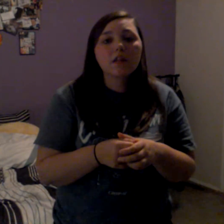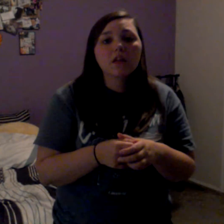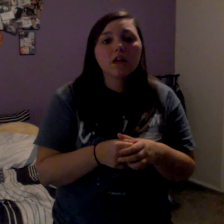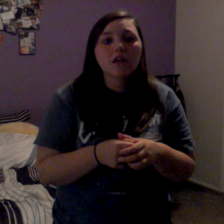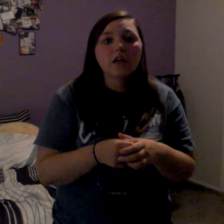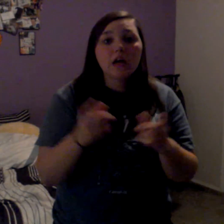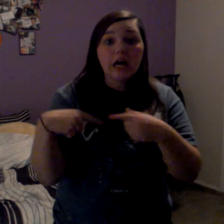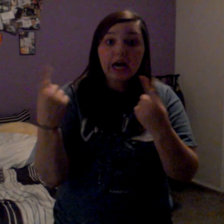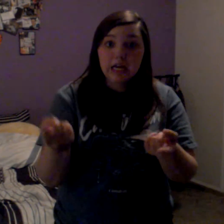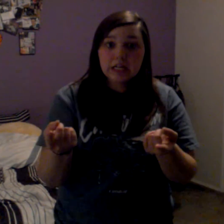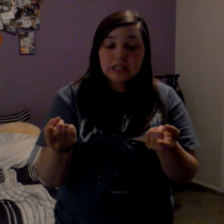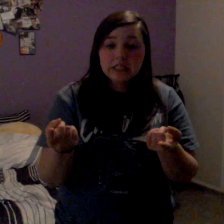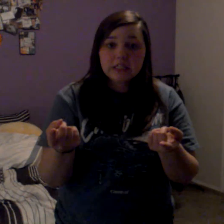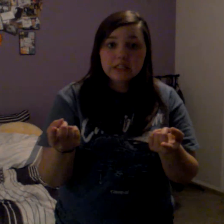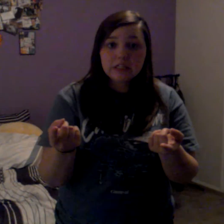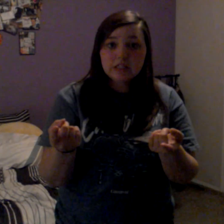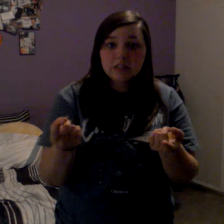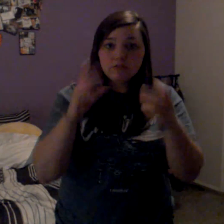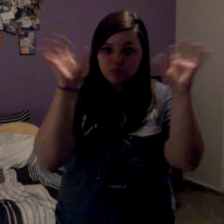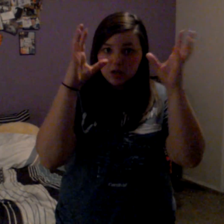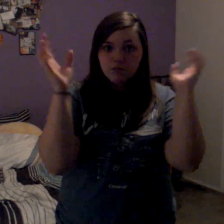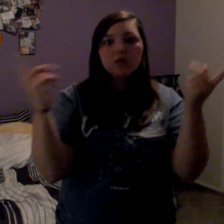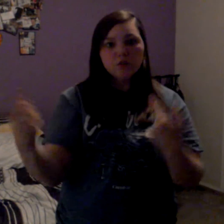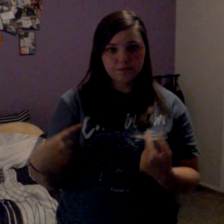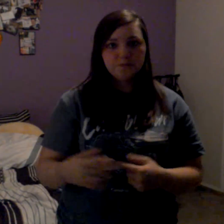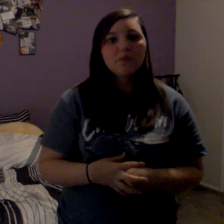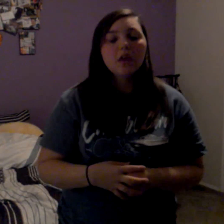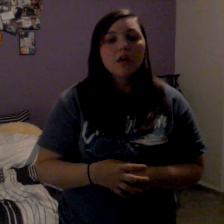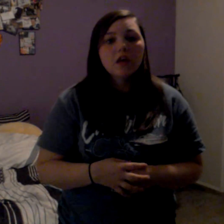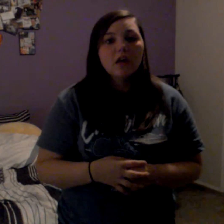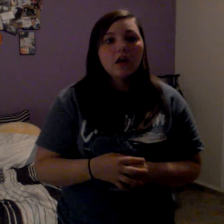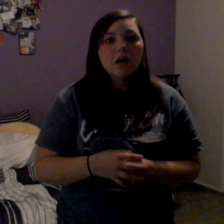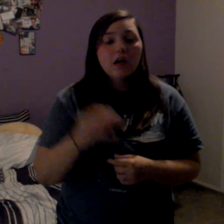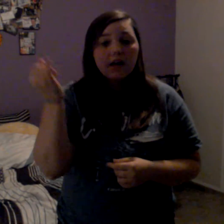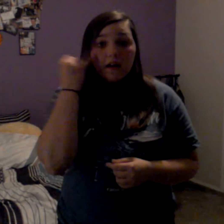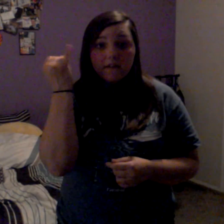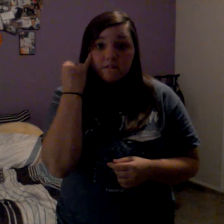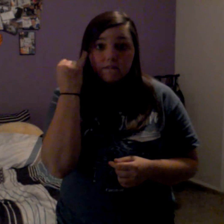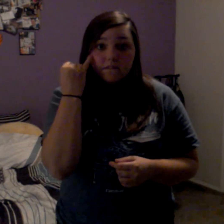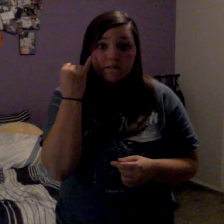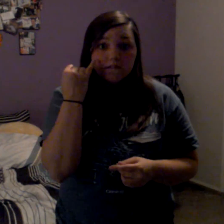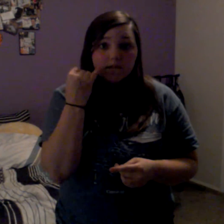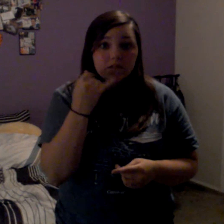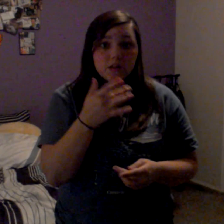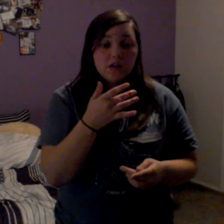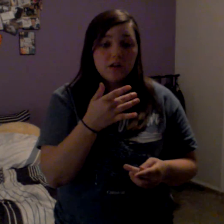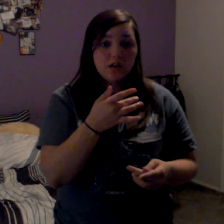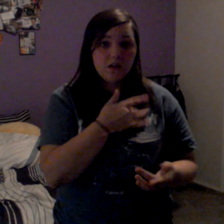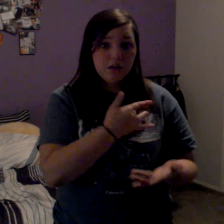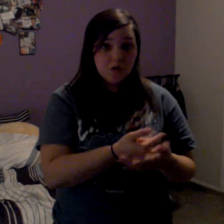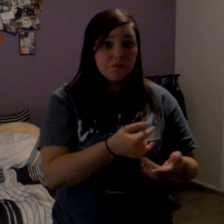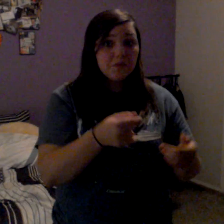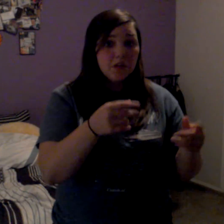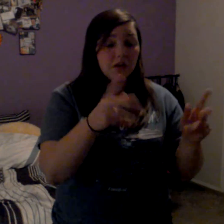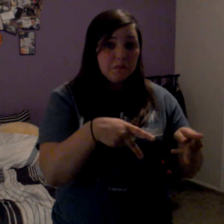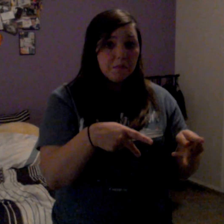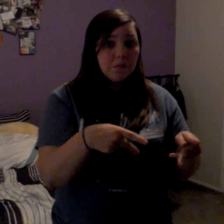arrives. If your heart attack victim regains consciousness and starts breathing again, roll him on his side and try to make